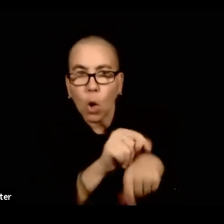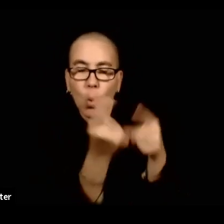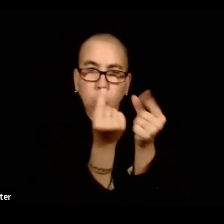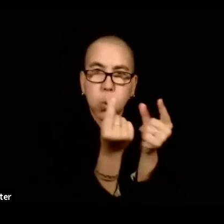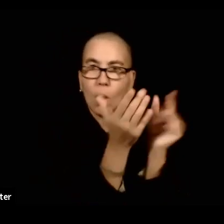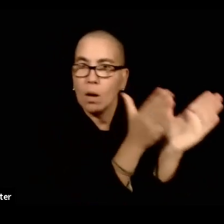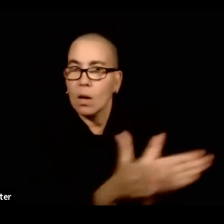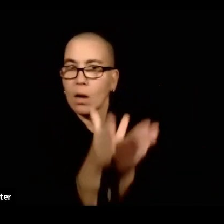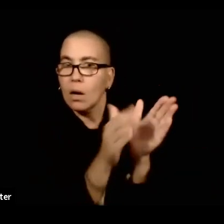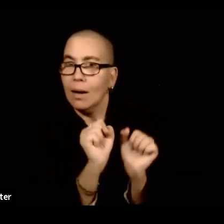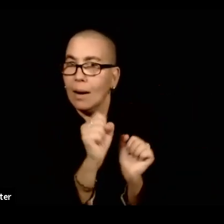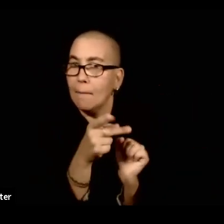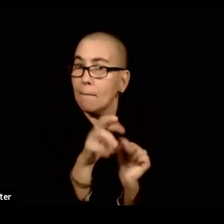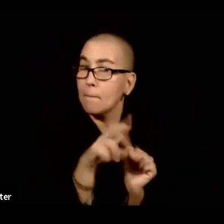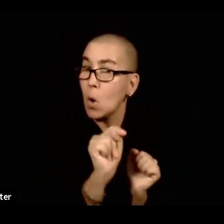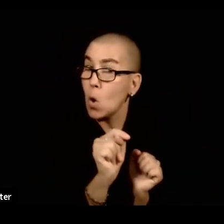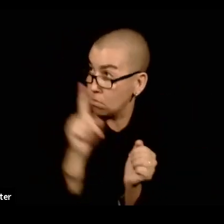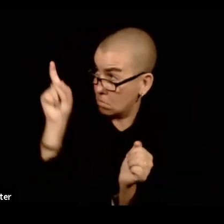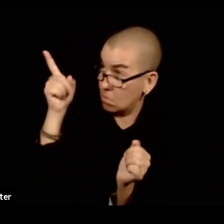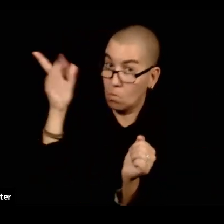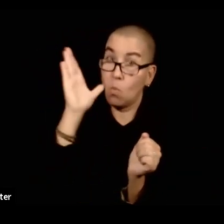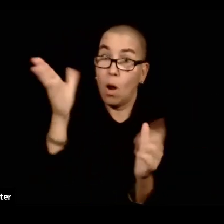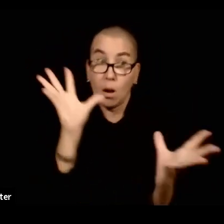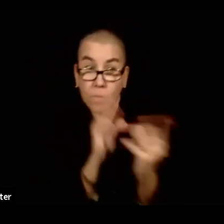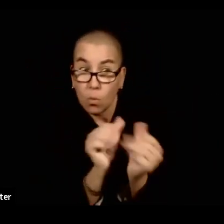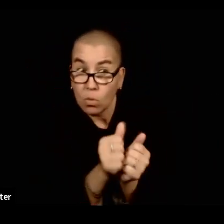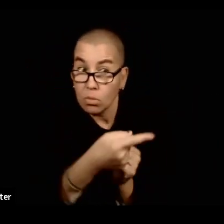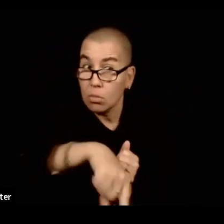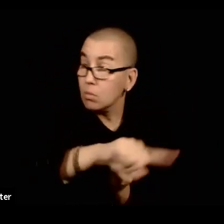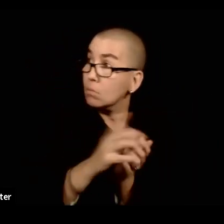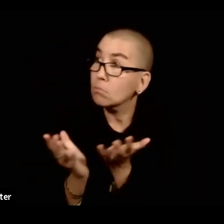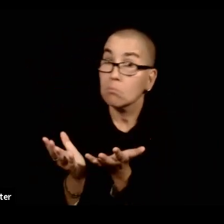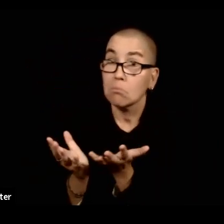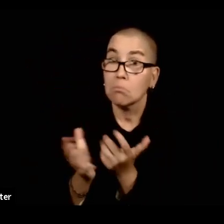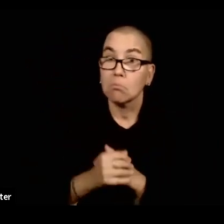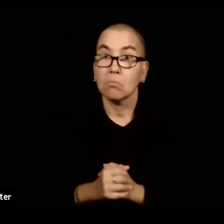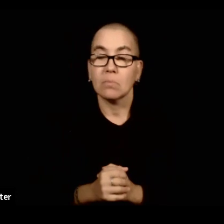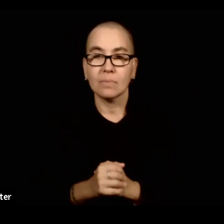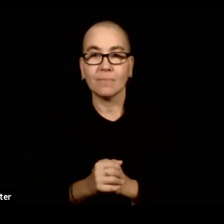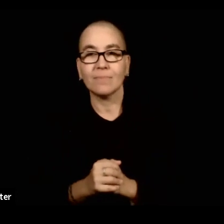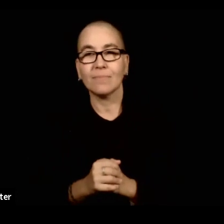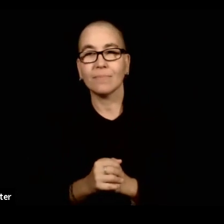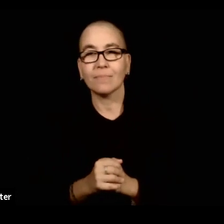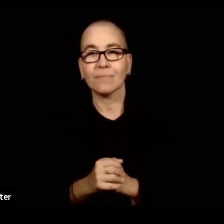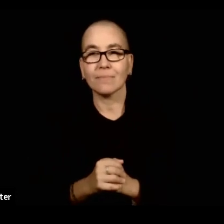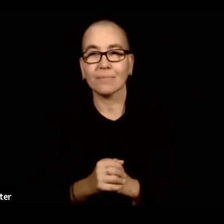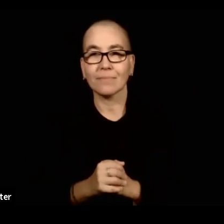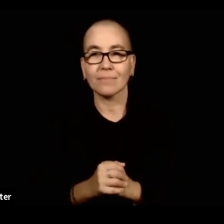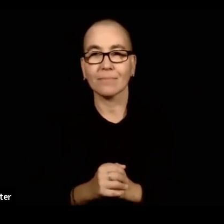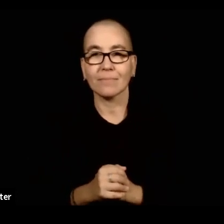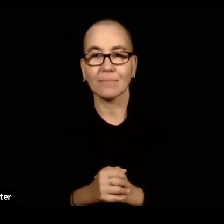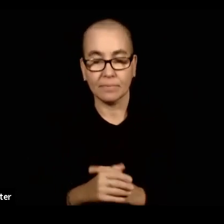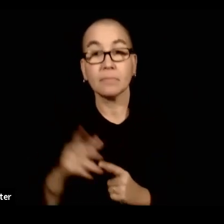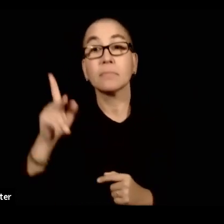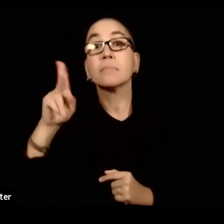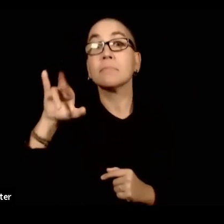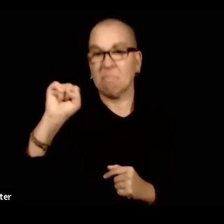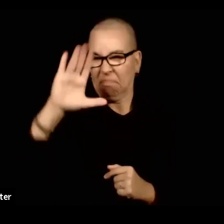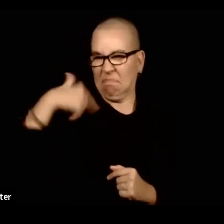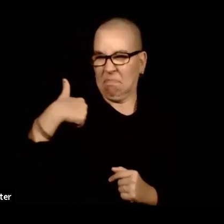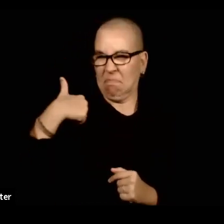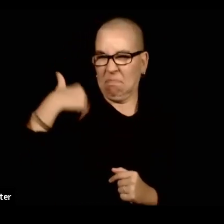I know that members of our team have met with them and provided them with input, as well as, we